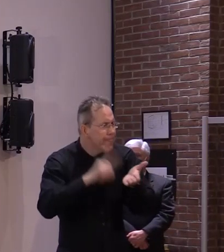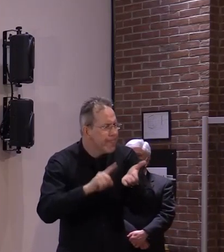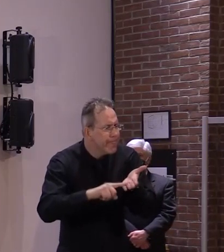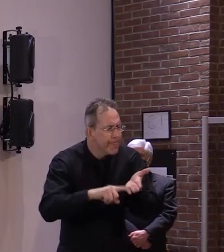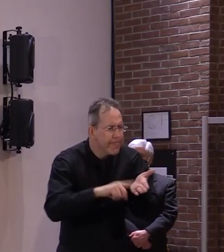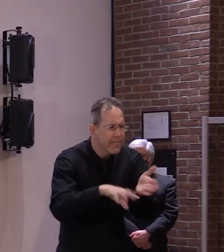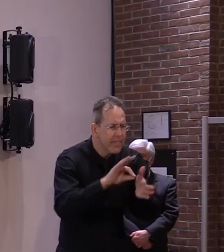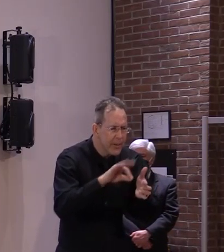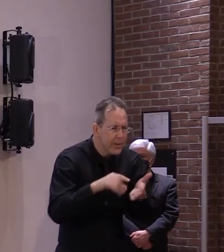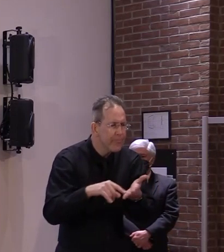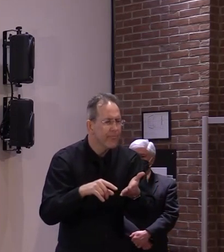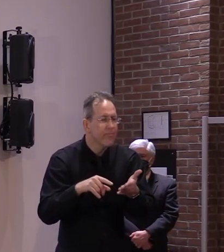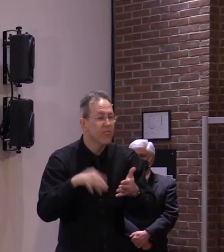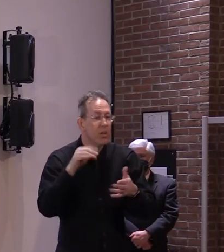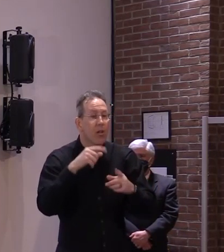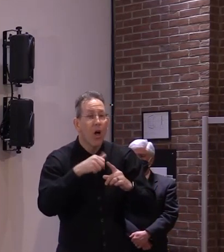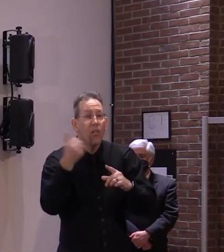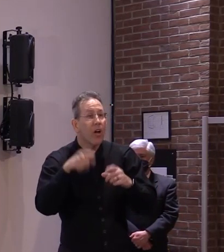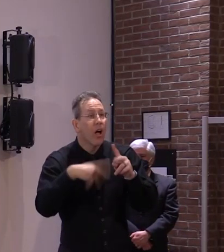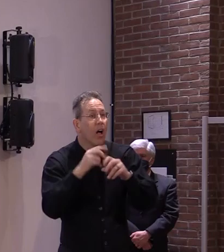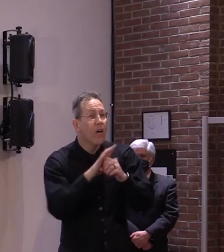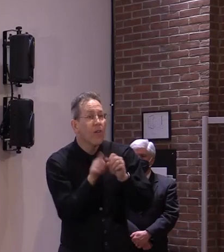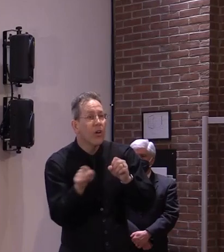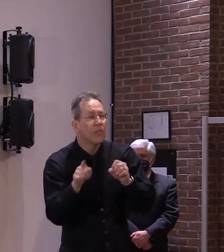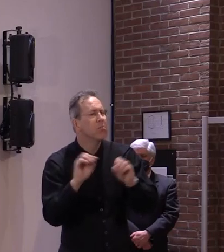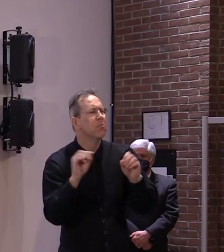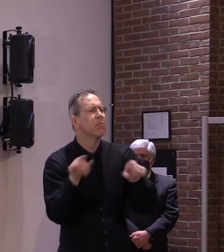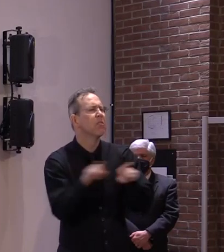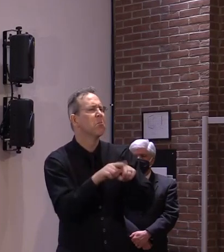SARS-CoV-2 virus. Just to clarify, when you